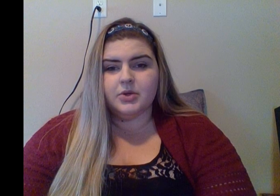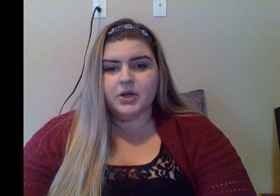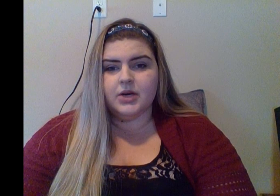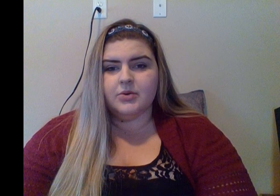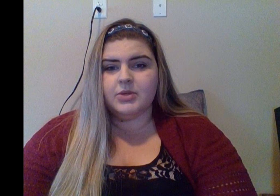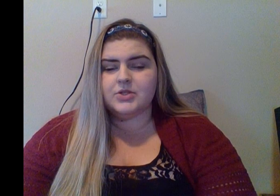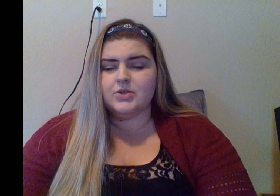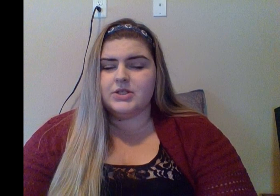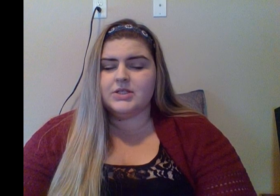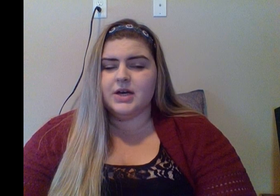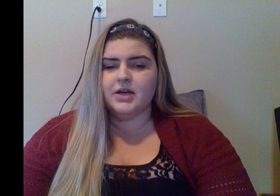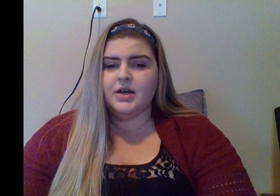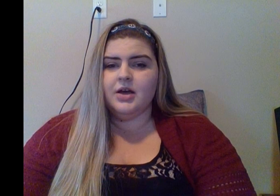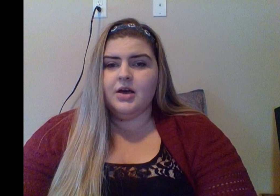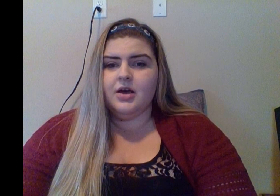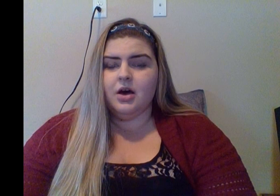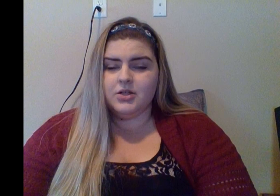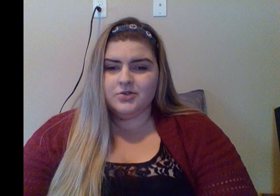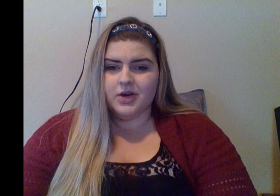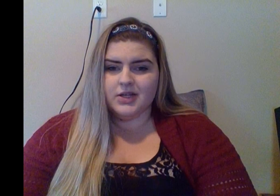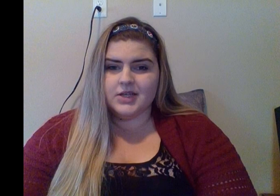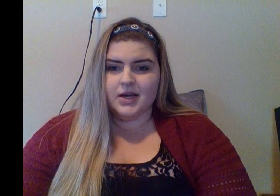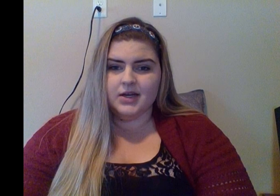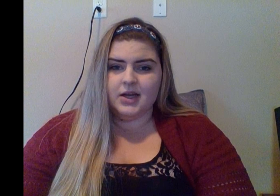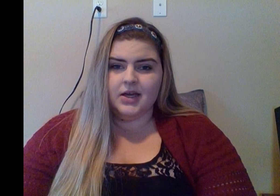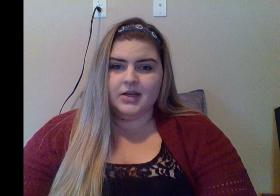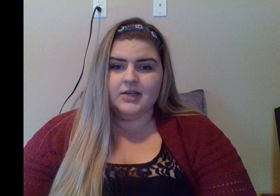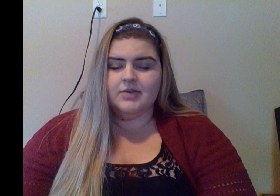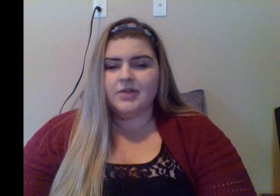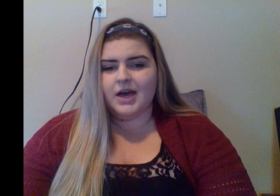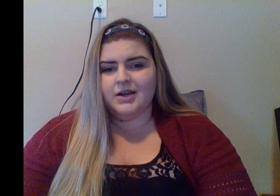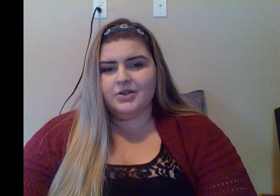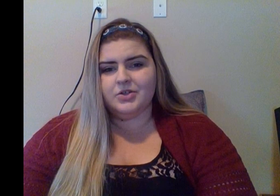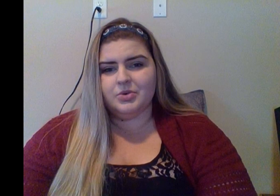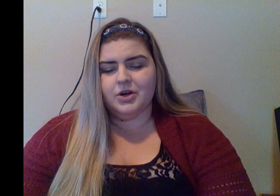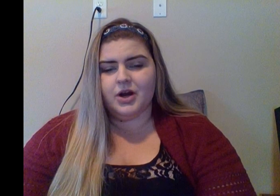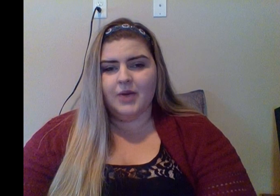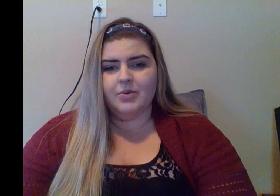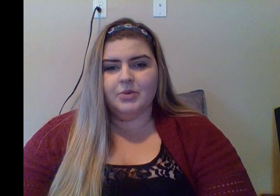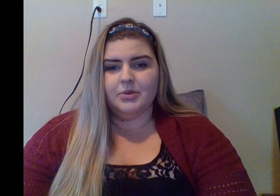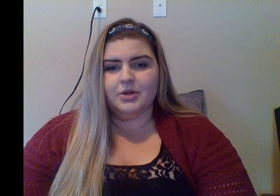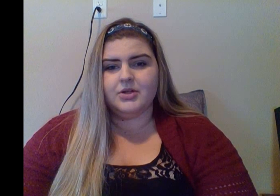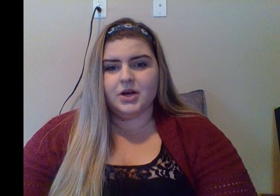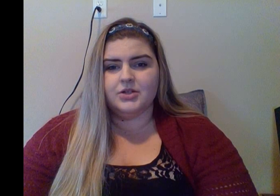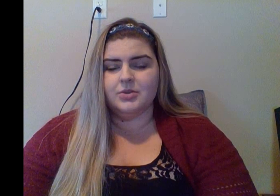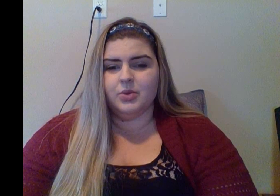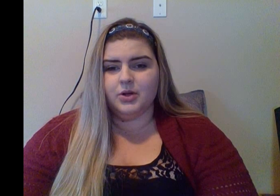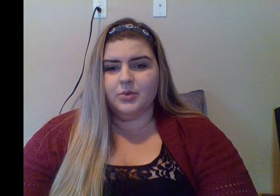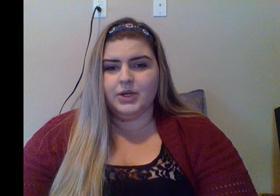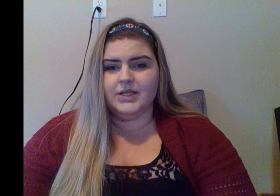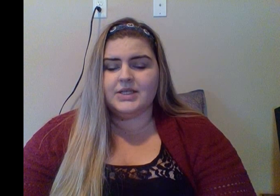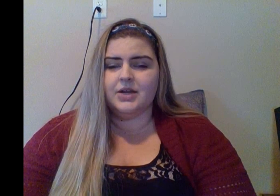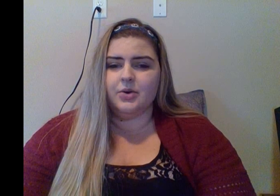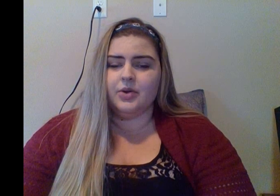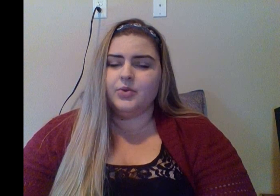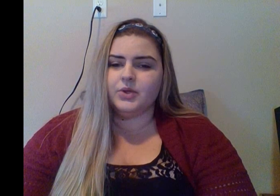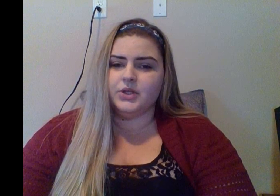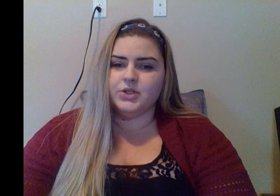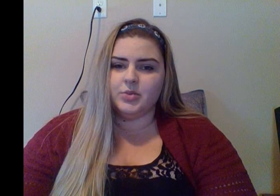communicate with my students that also know how to sign, and even if they had an interpreter, I would be able to talk to them one-on-one instead of going through the